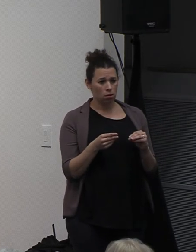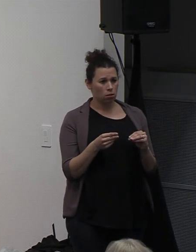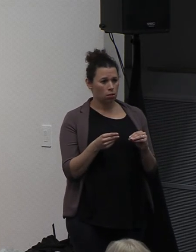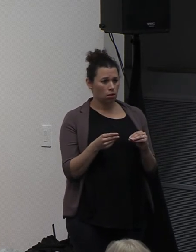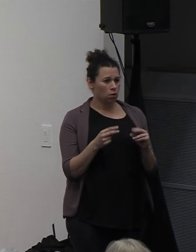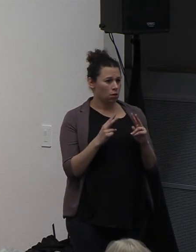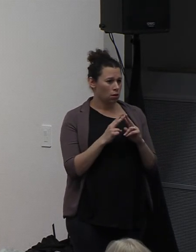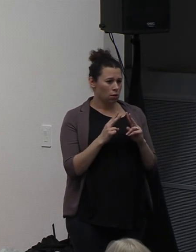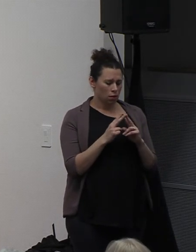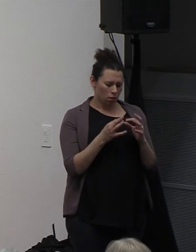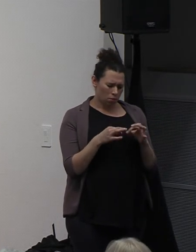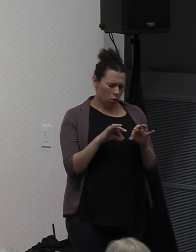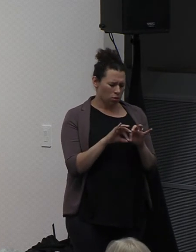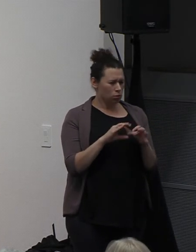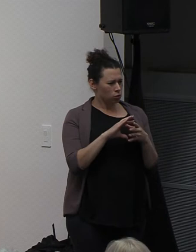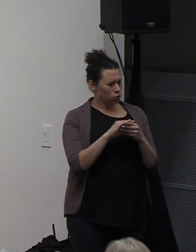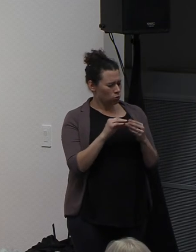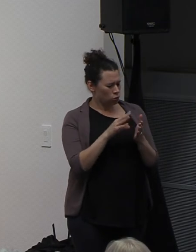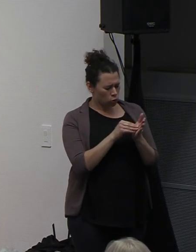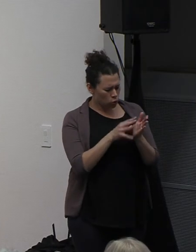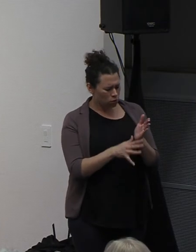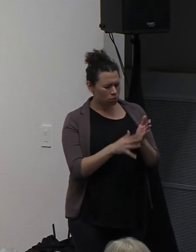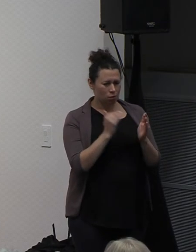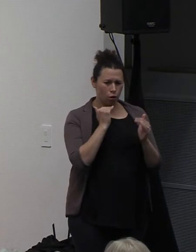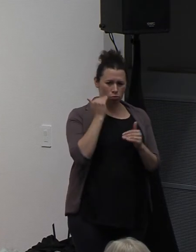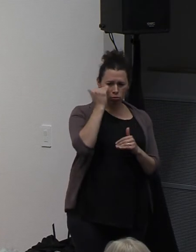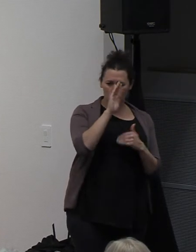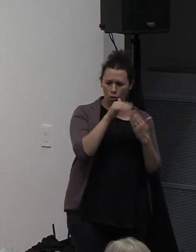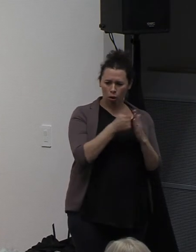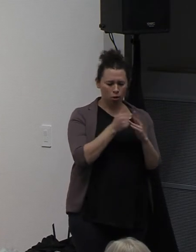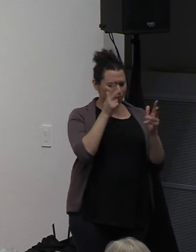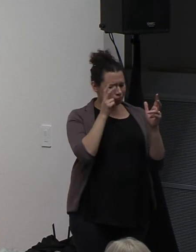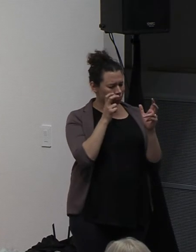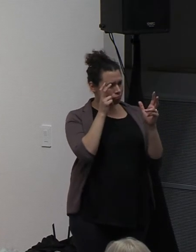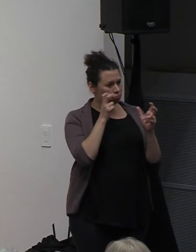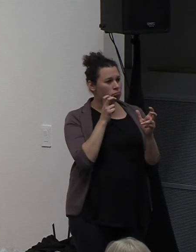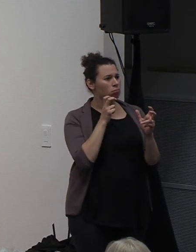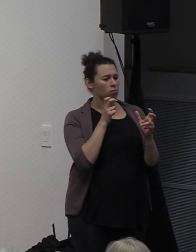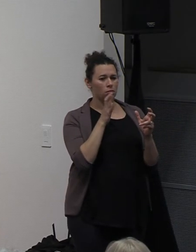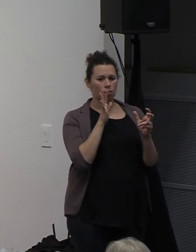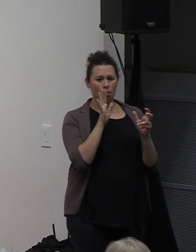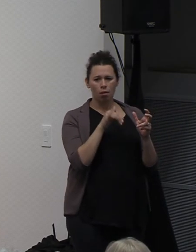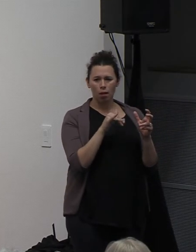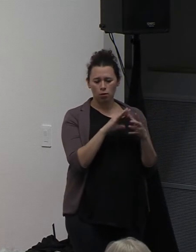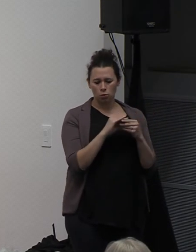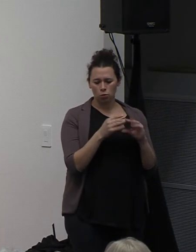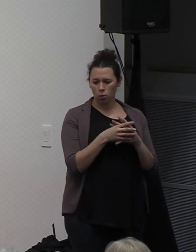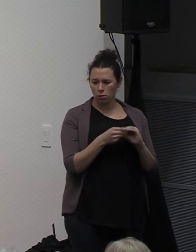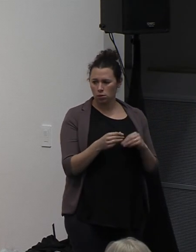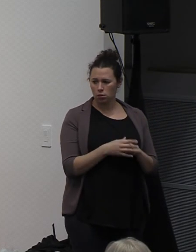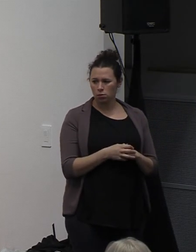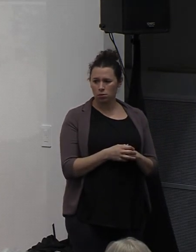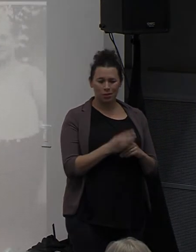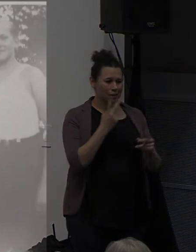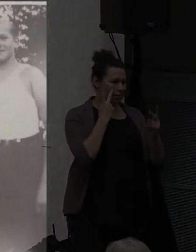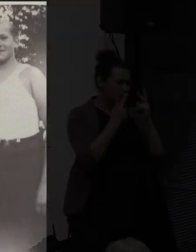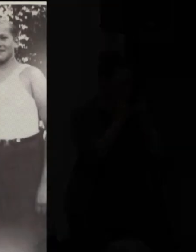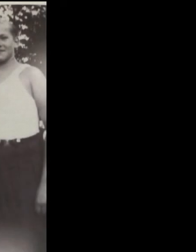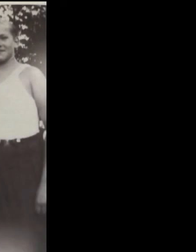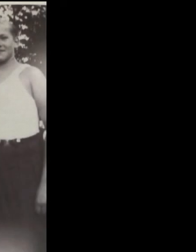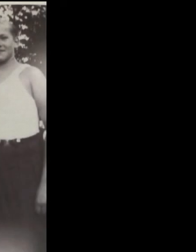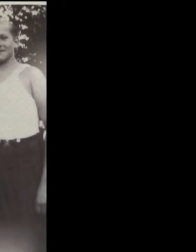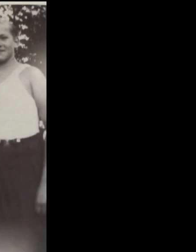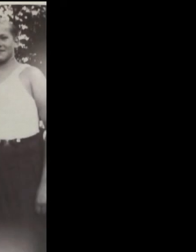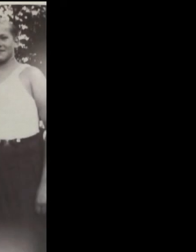It is very important for students and adults to hear an eyewitness account, to see the pictures of my loved one that